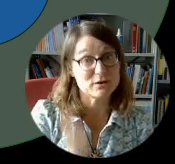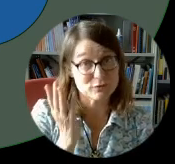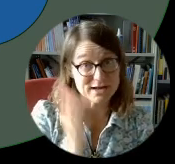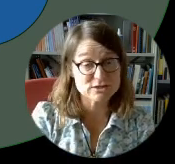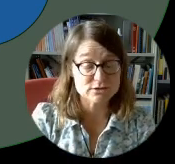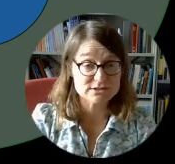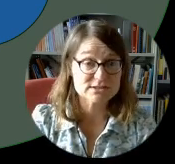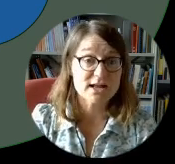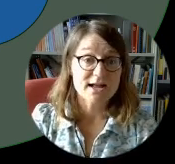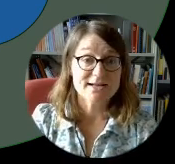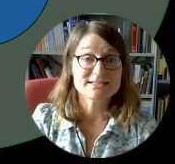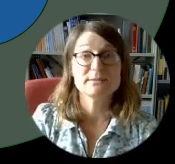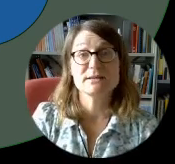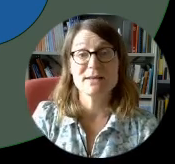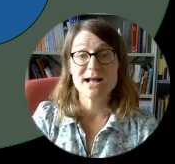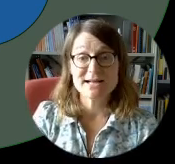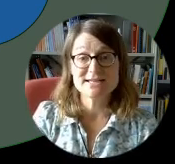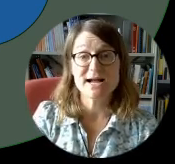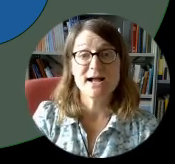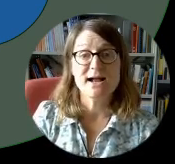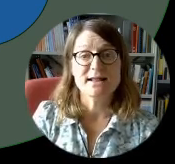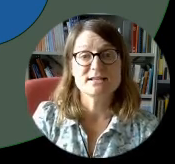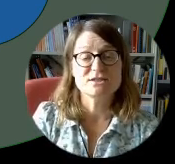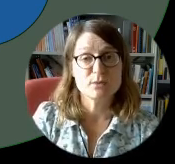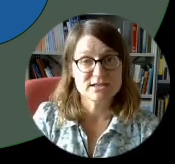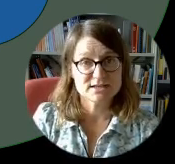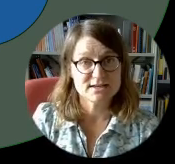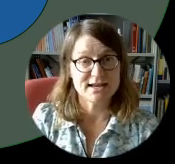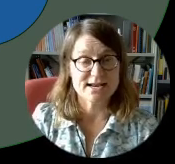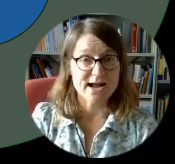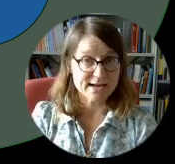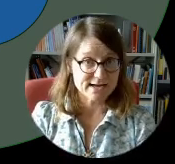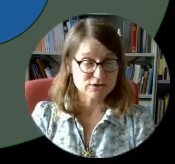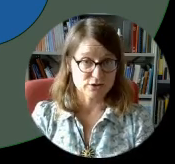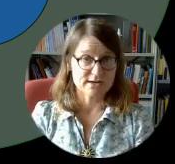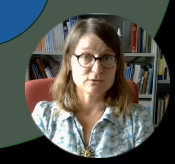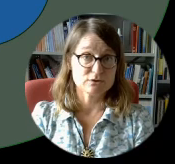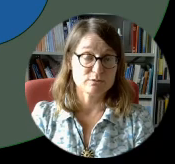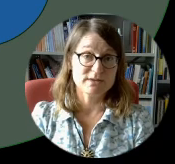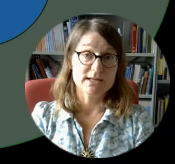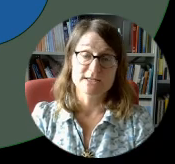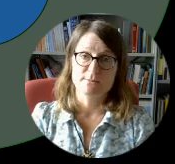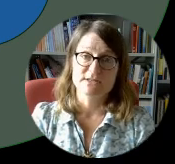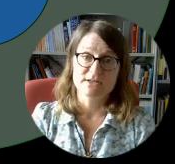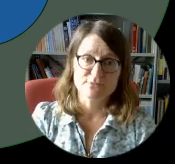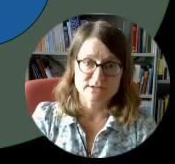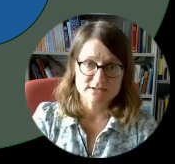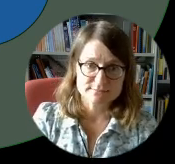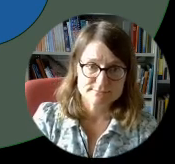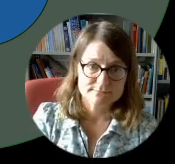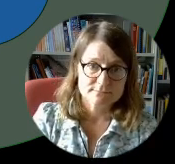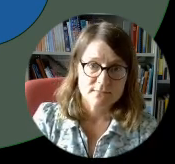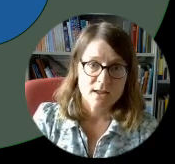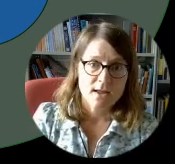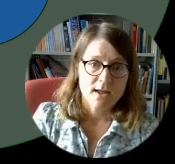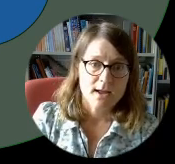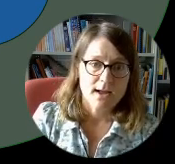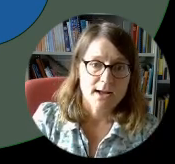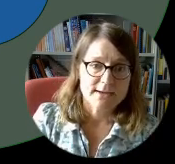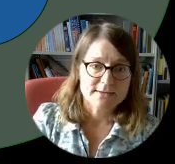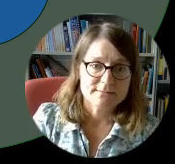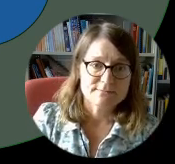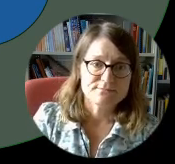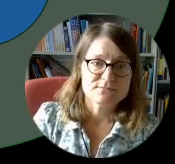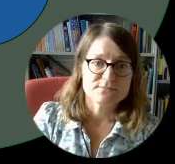by one of your lecturers, Timothy Mac-Hadjah, the situation in Ghana turned out to be a little bit different.